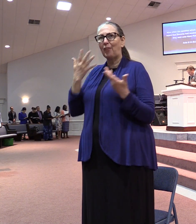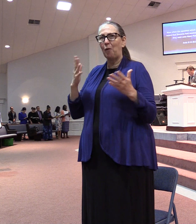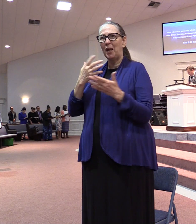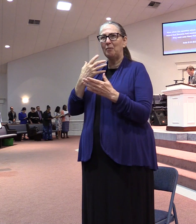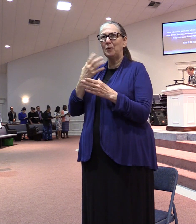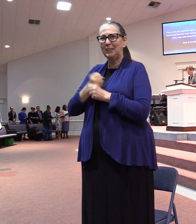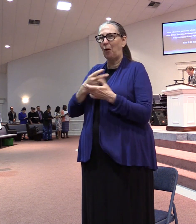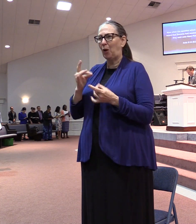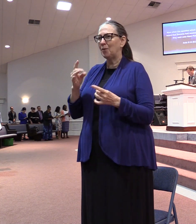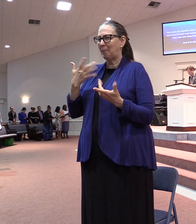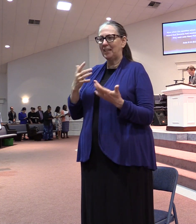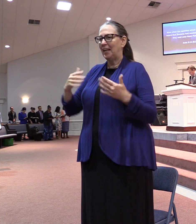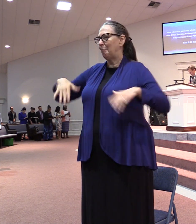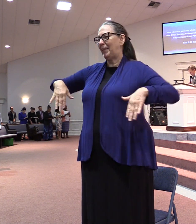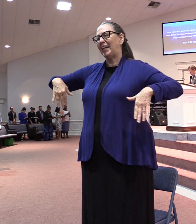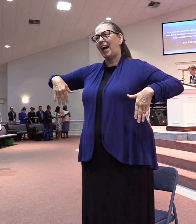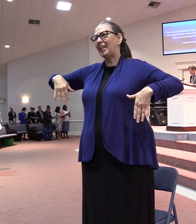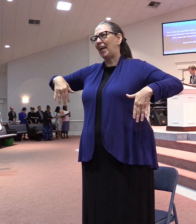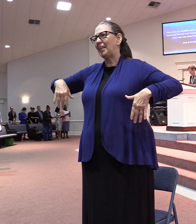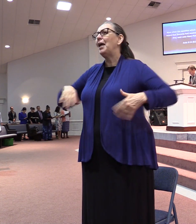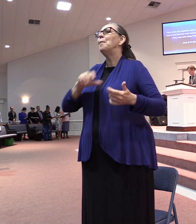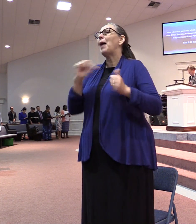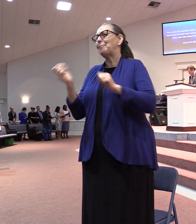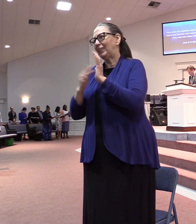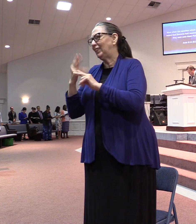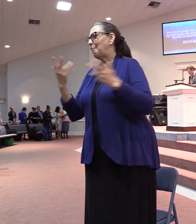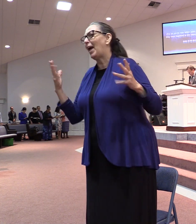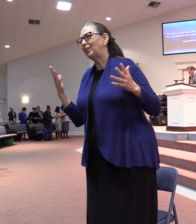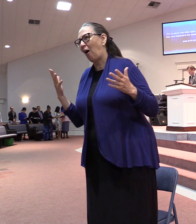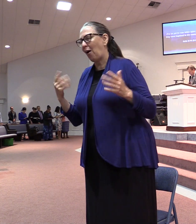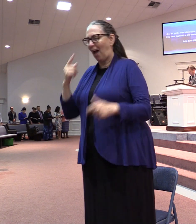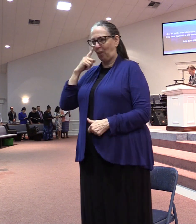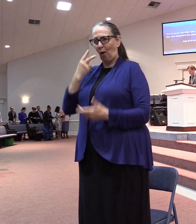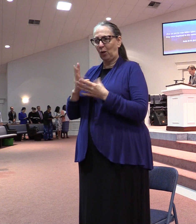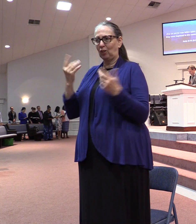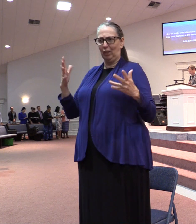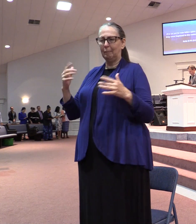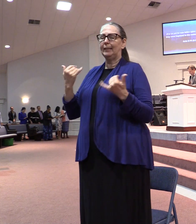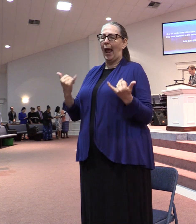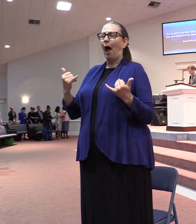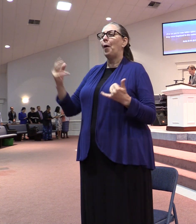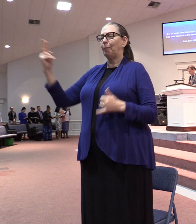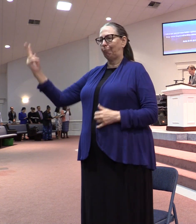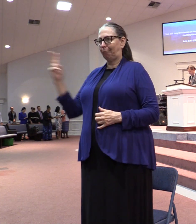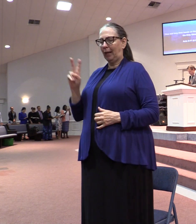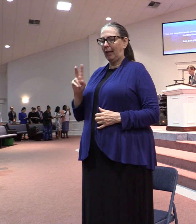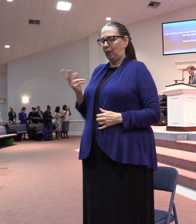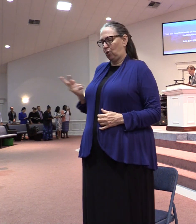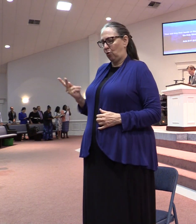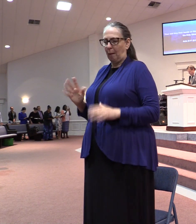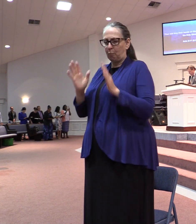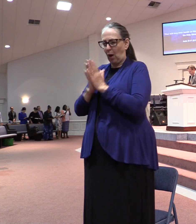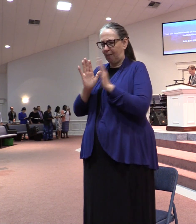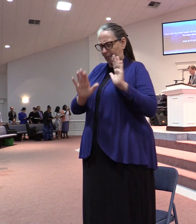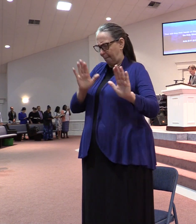Holy Ghost was not yet fallen on none of them. They were only baptized in the name of the Lord. Then laid they their hands on